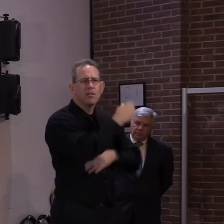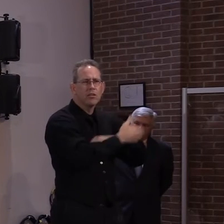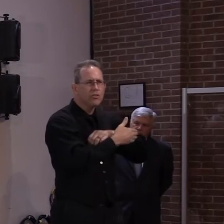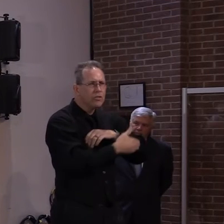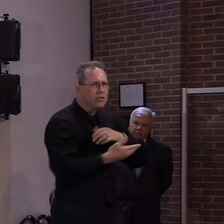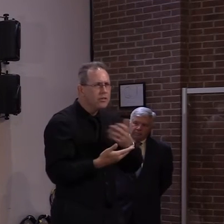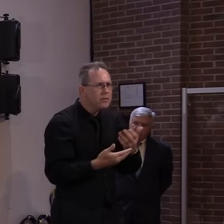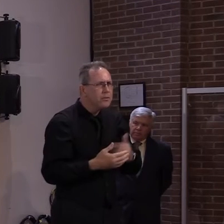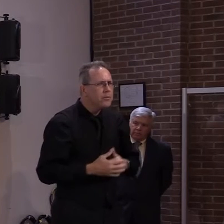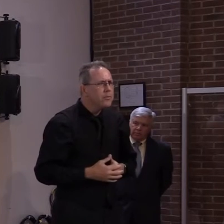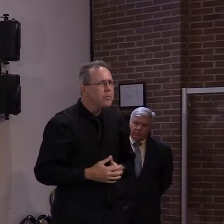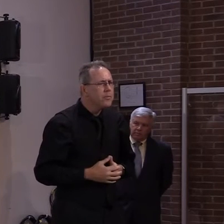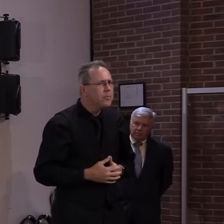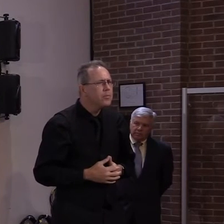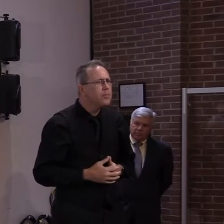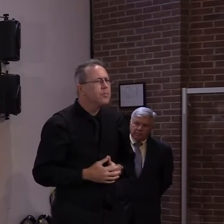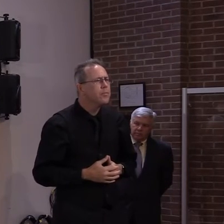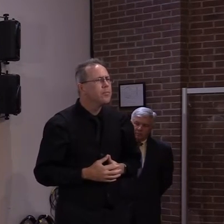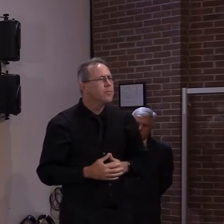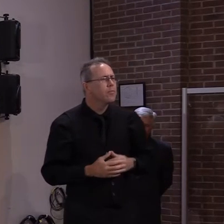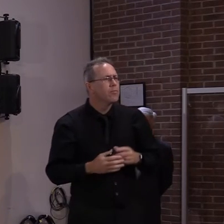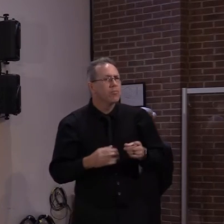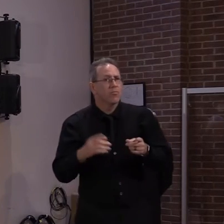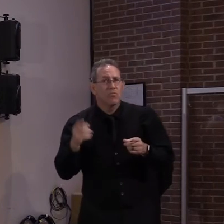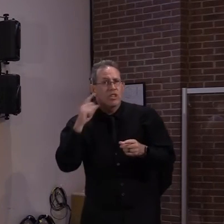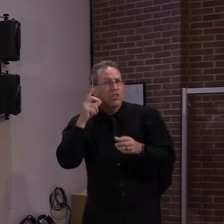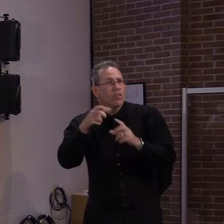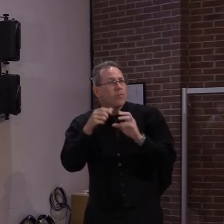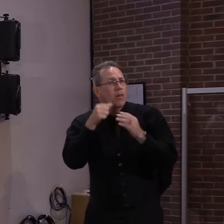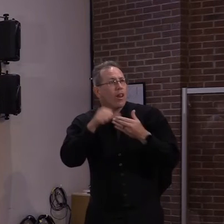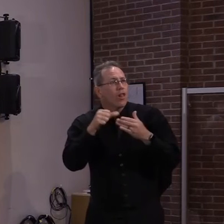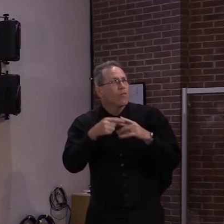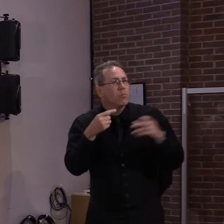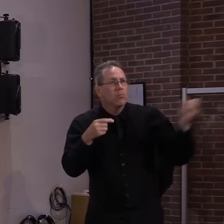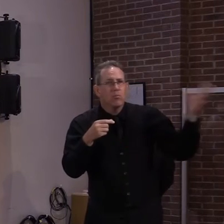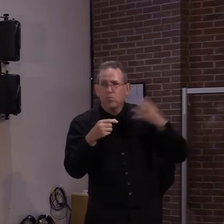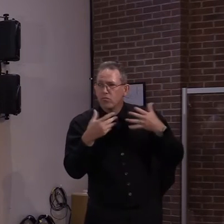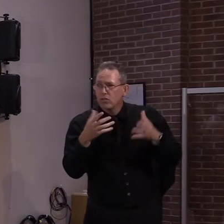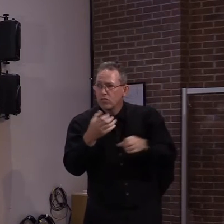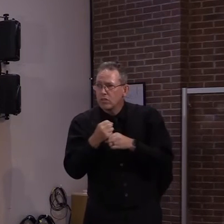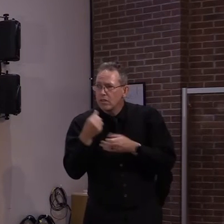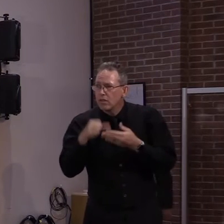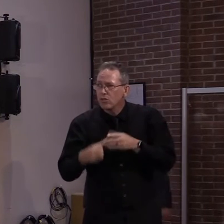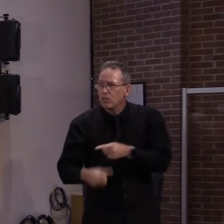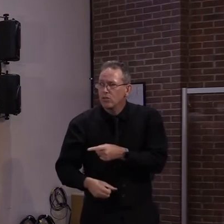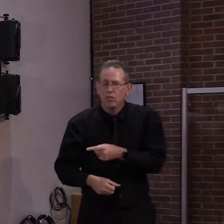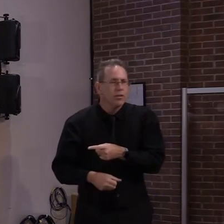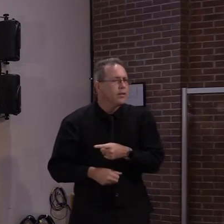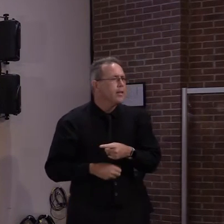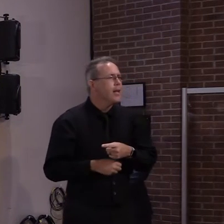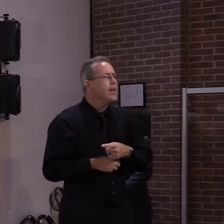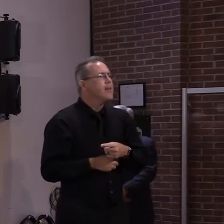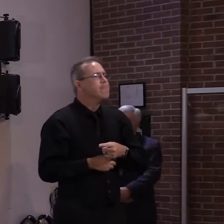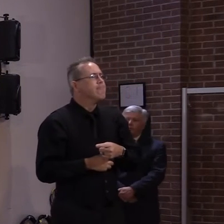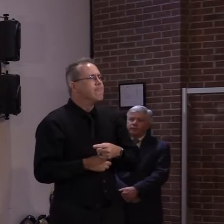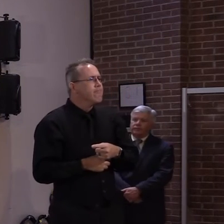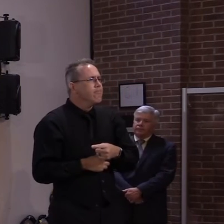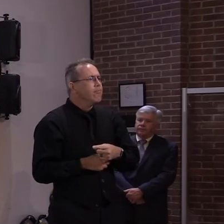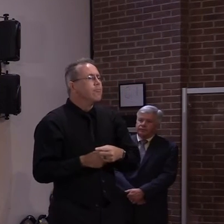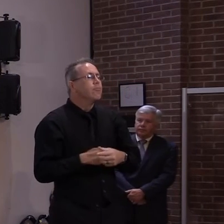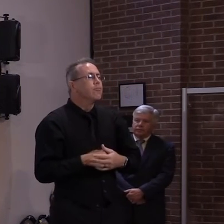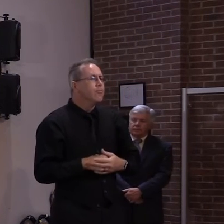Nothing, Tom. Again, with everything in Afghanistan and other things they're dealing with at this point, I think they've